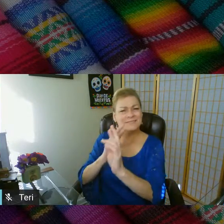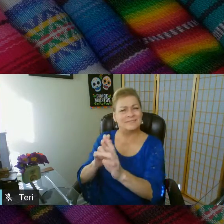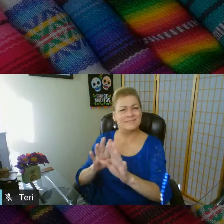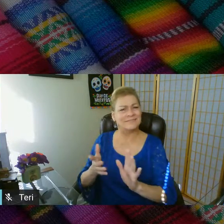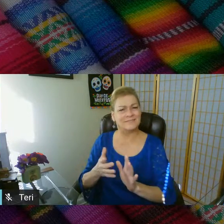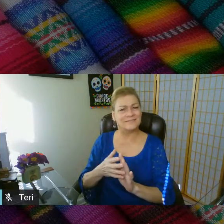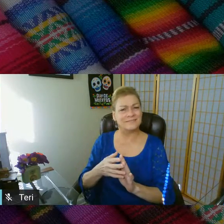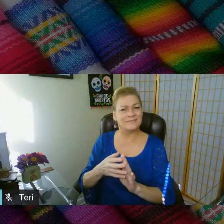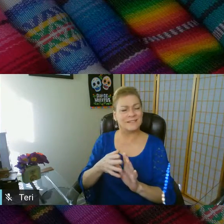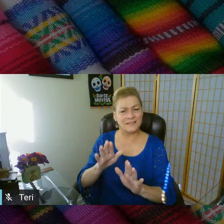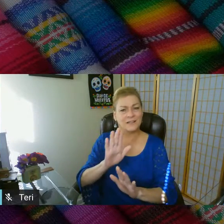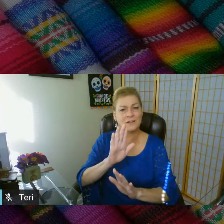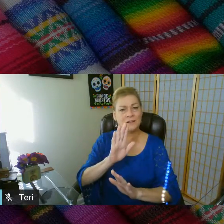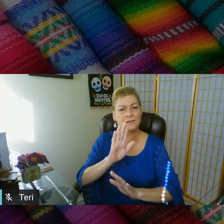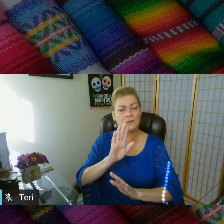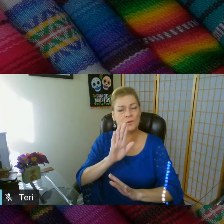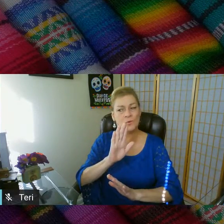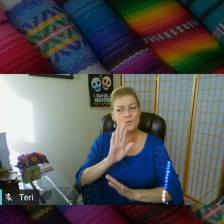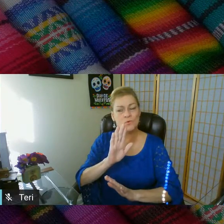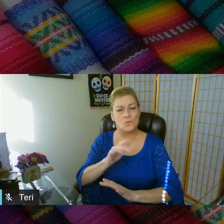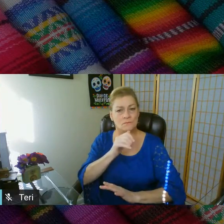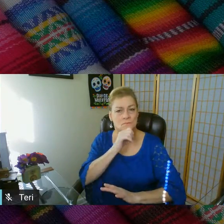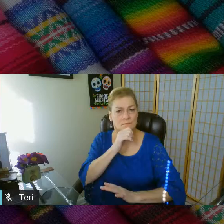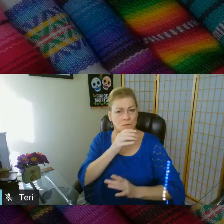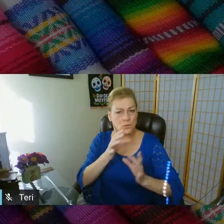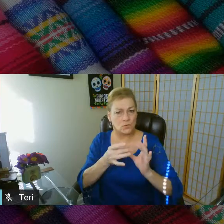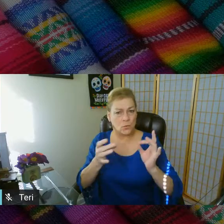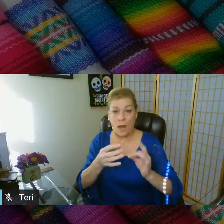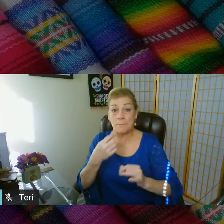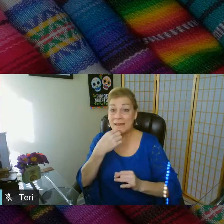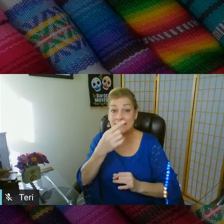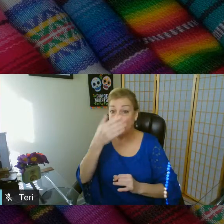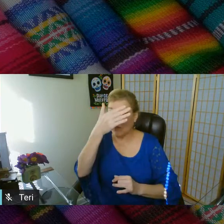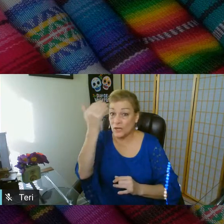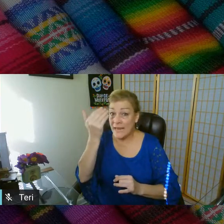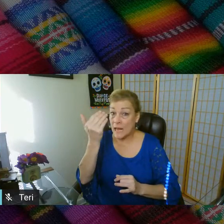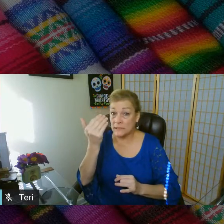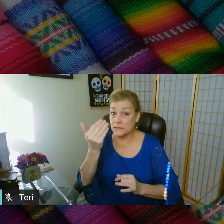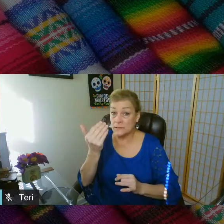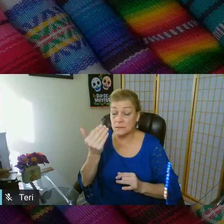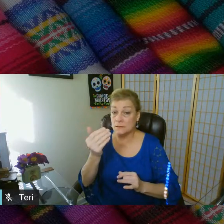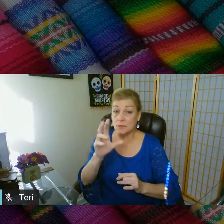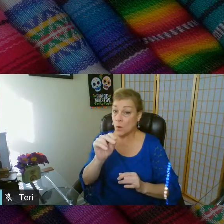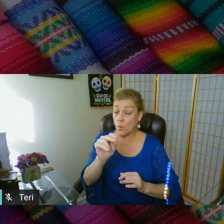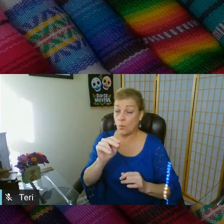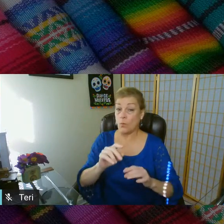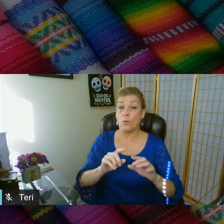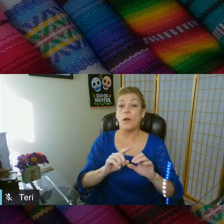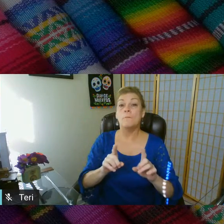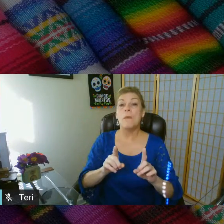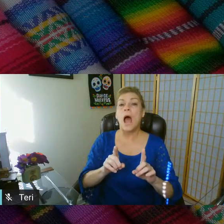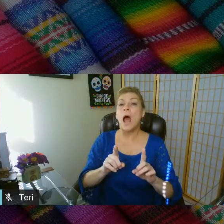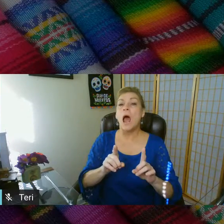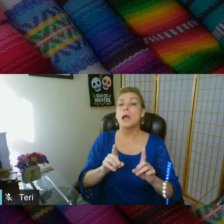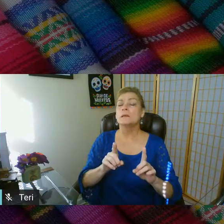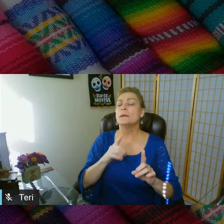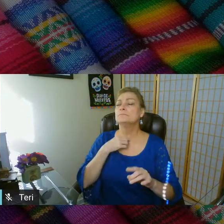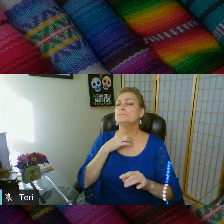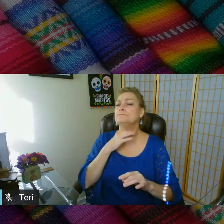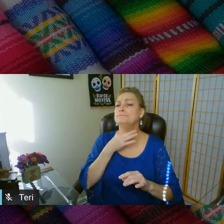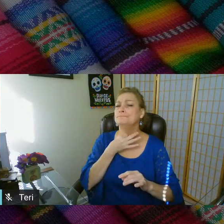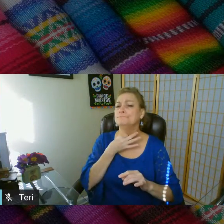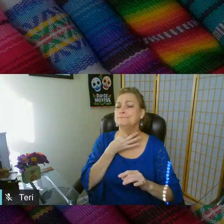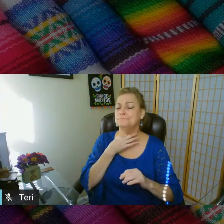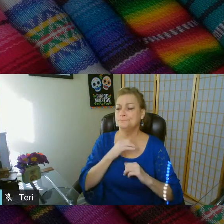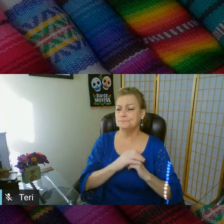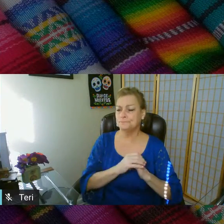see. It's not that I'm asking you to deny or forget, but what I'm wondering is if there's